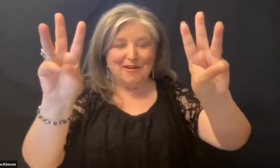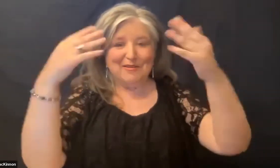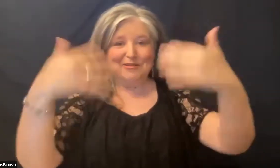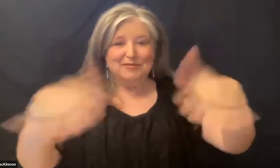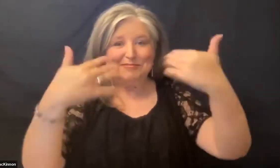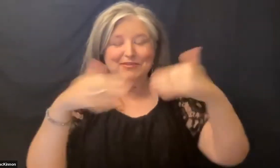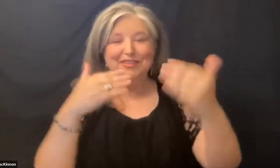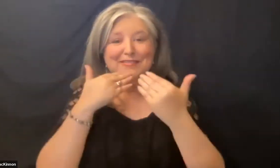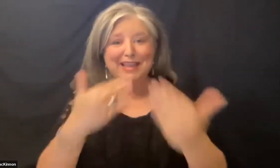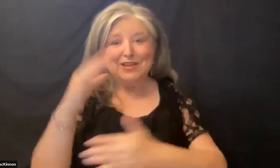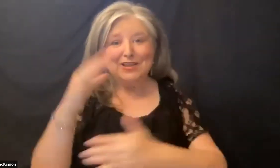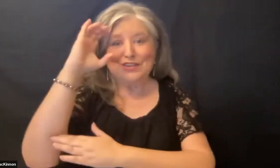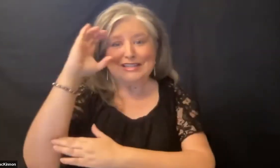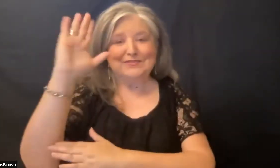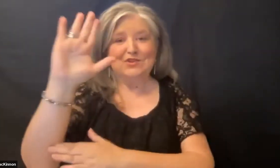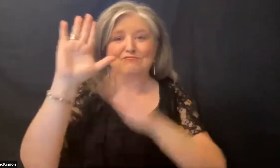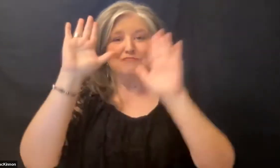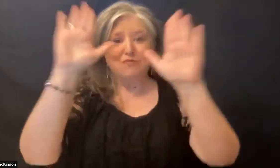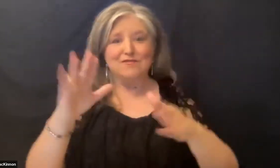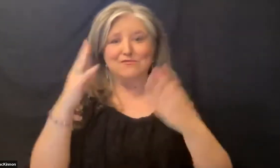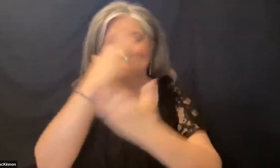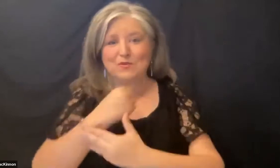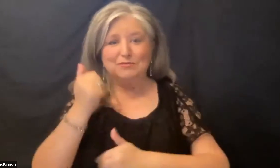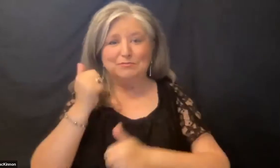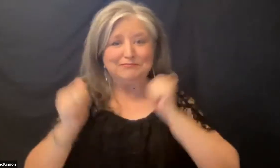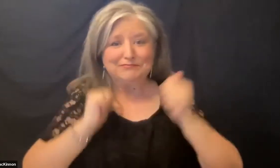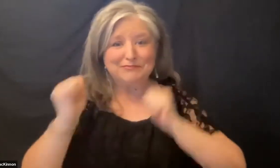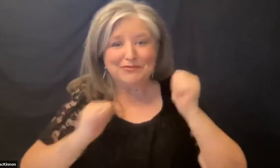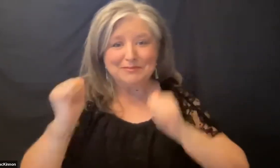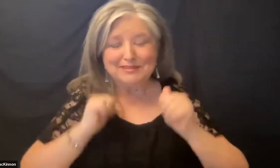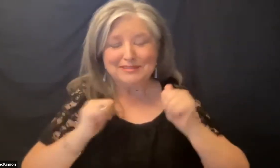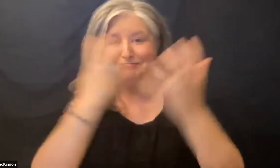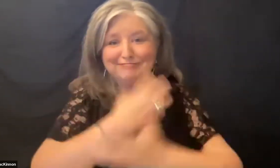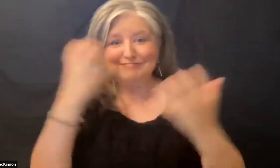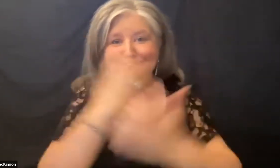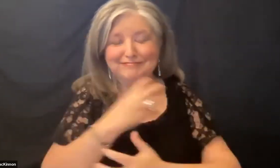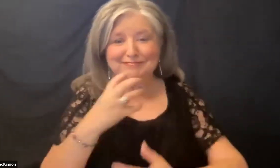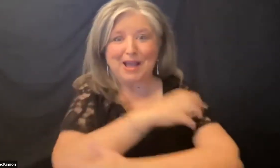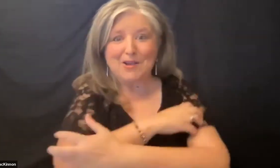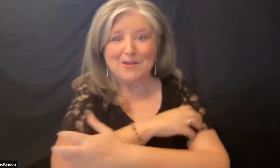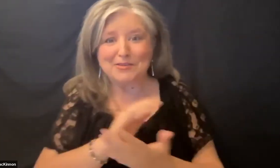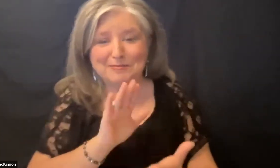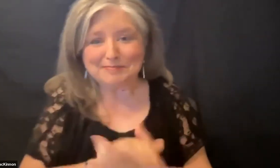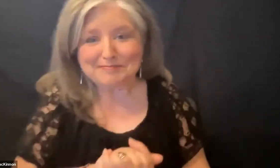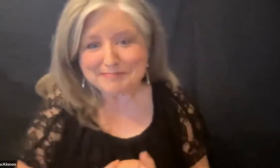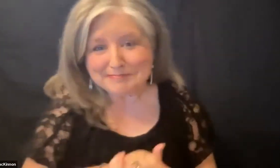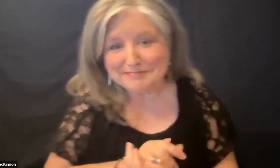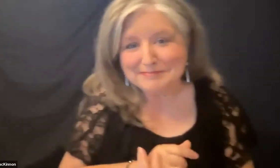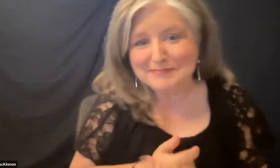Wow, Chris. Thank you, Chris, for that wonderfully beautiful performance. Thank you so much. It was very